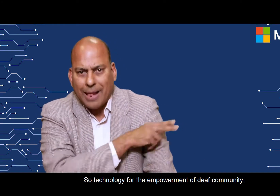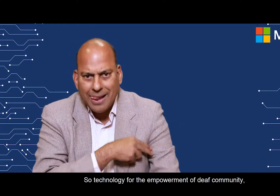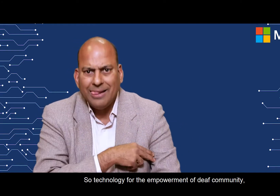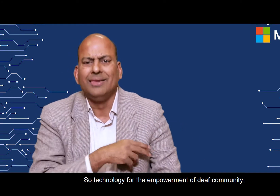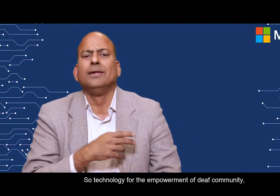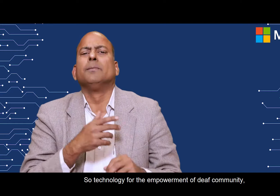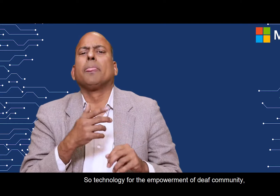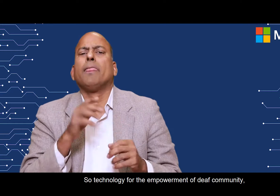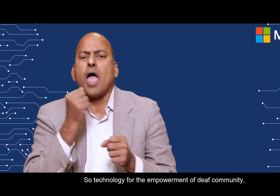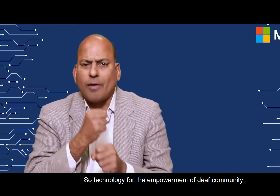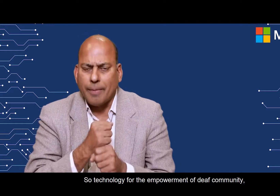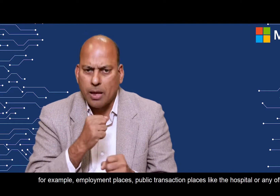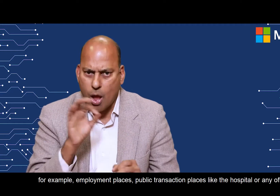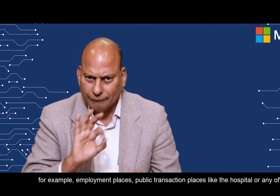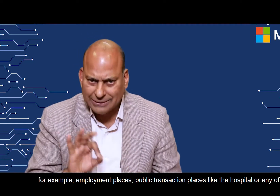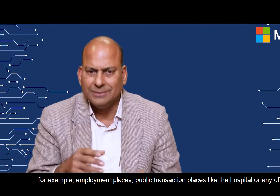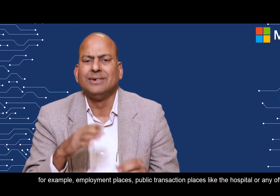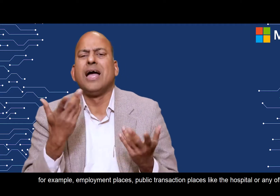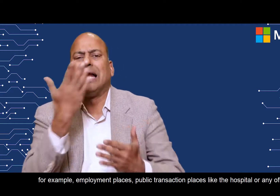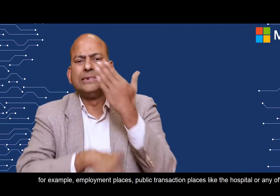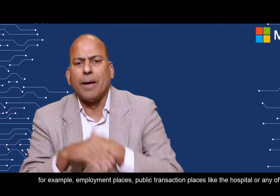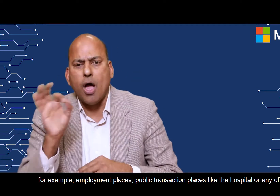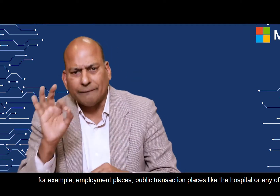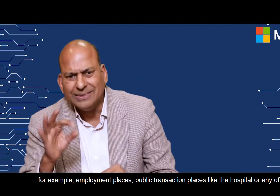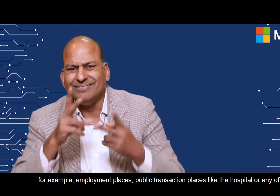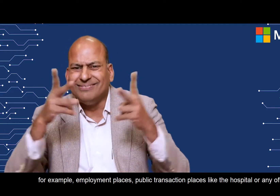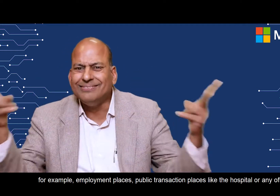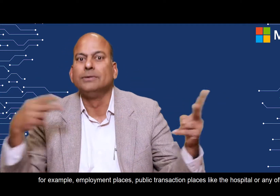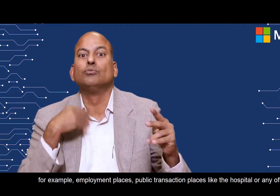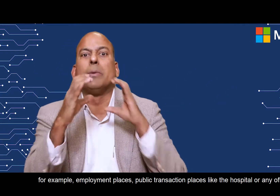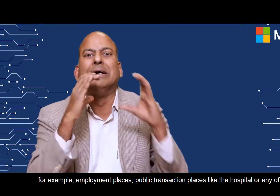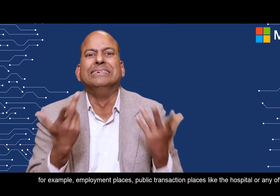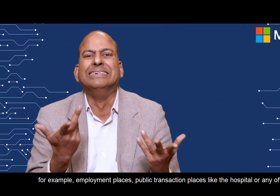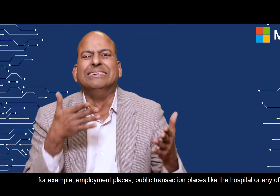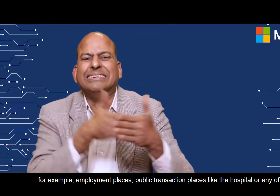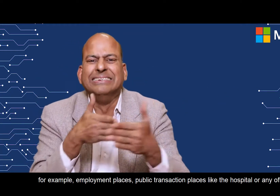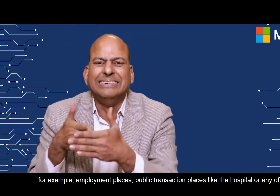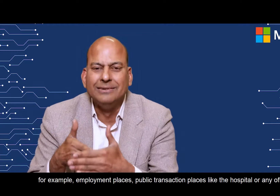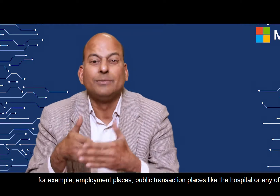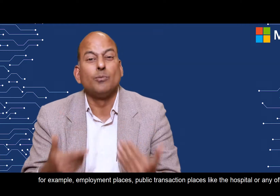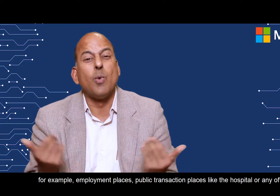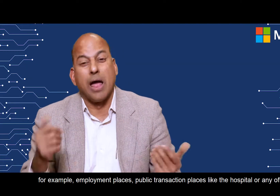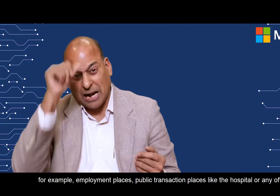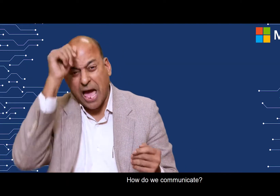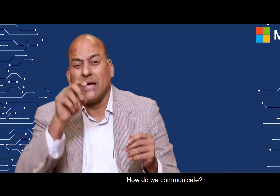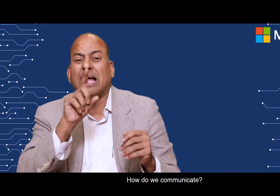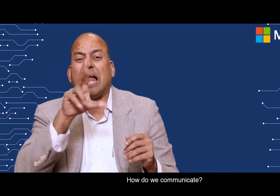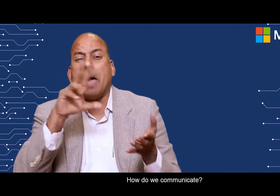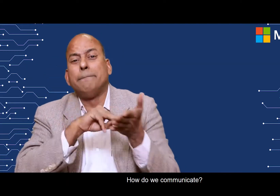empowerment of deaf community. For example, employment places, public transaction places like the hospital or any office, how do we communicate? The